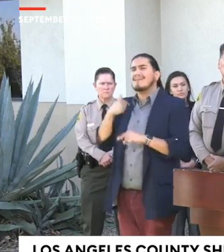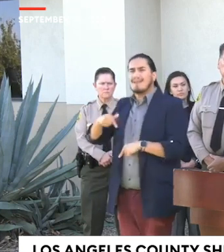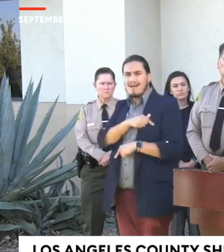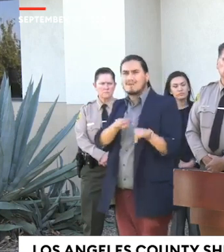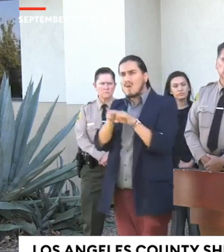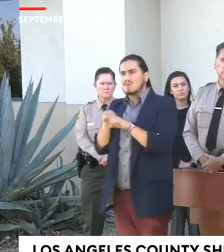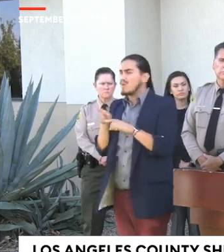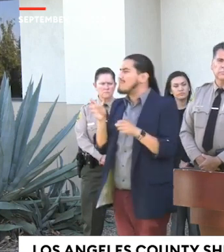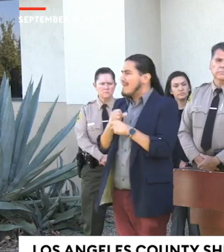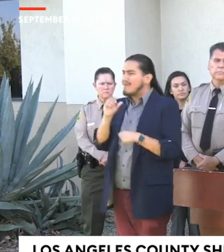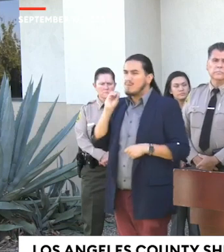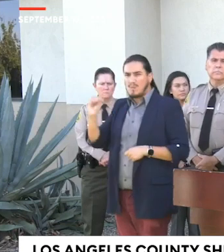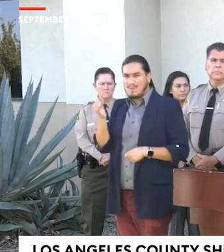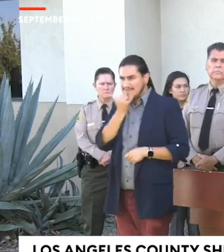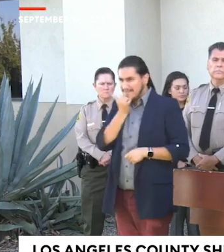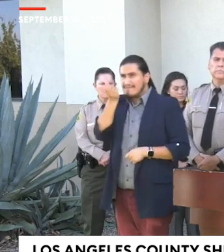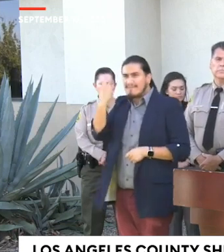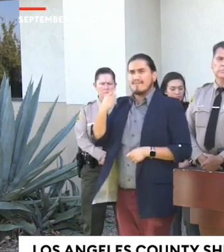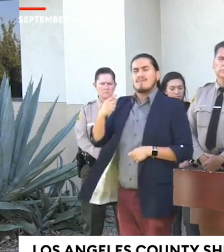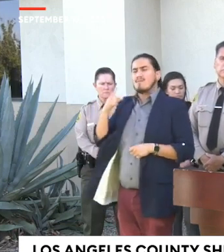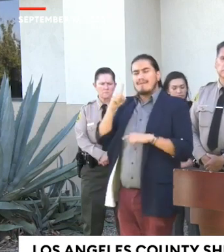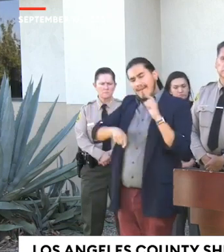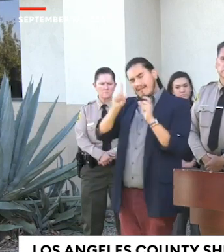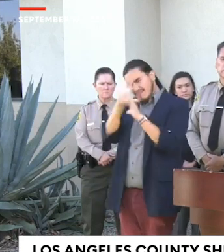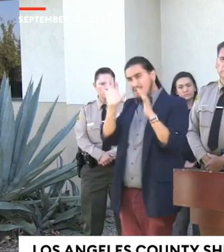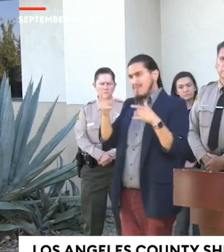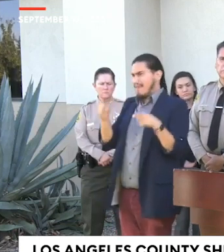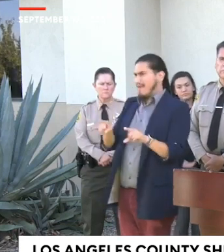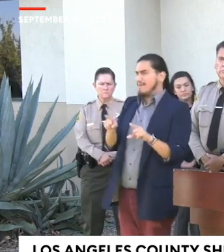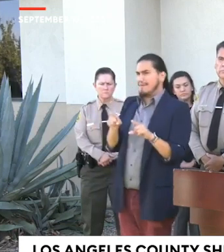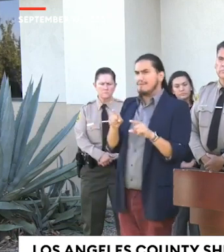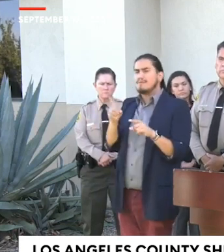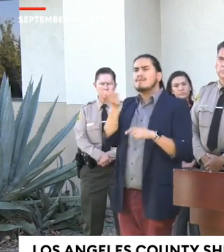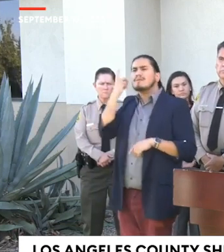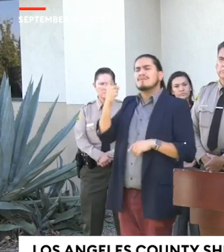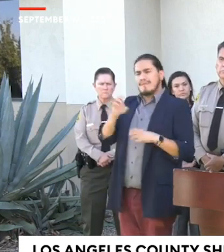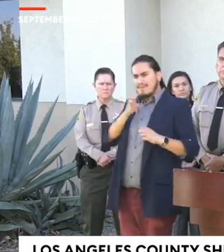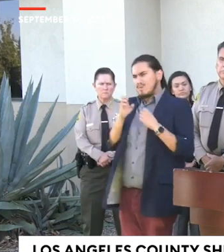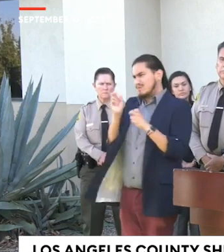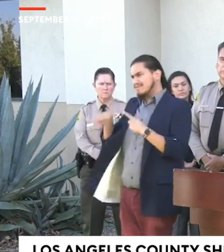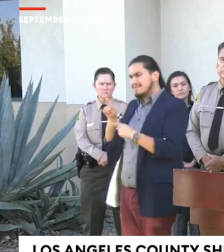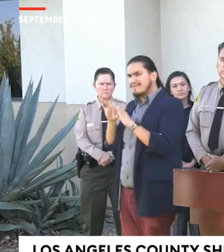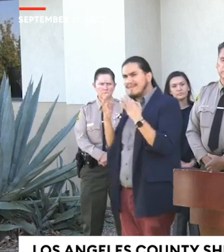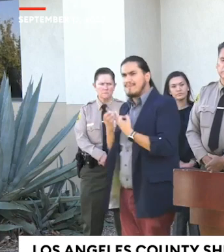no mistake. It is unimaginable to begin to understand the emotions his loved ones and